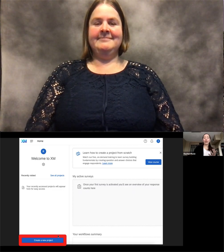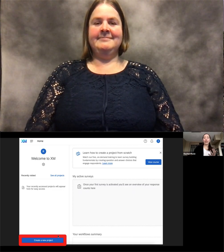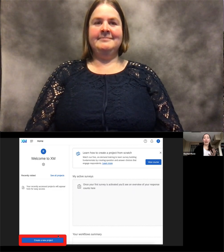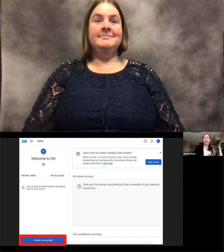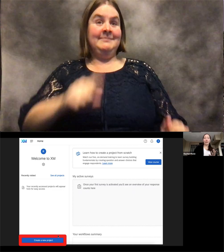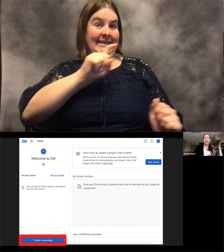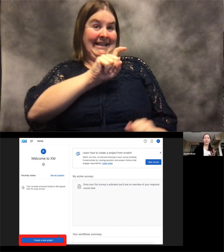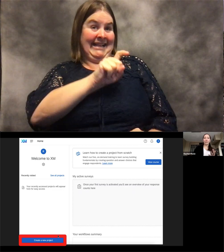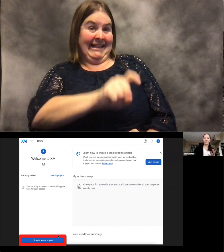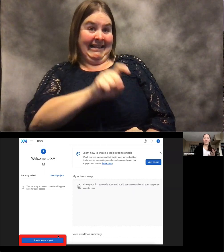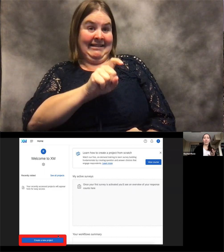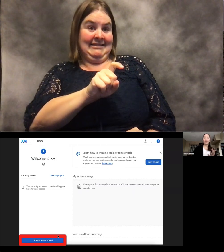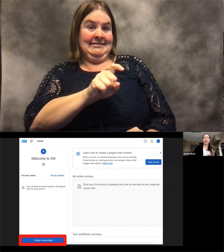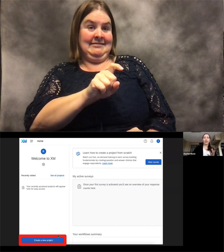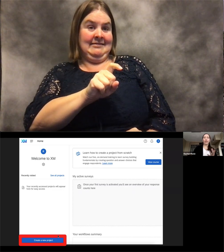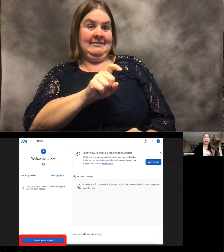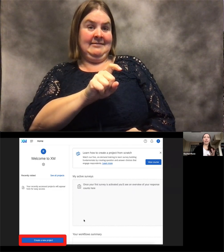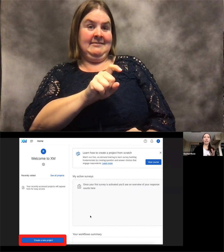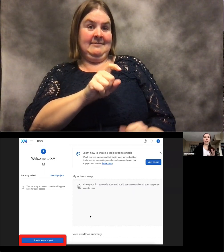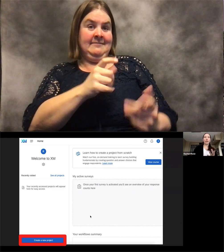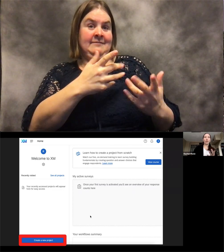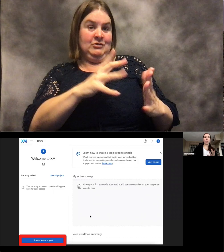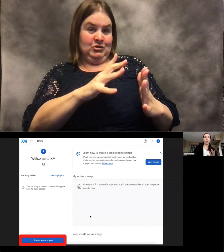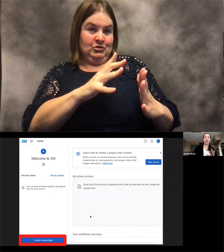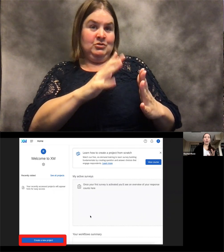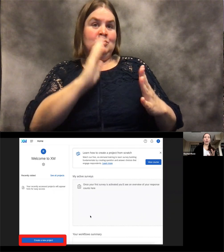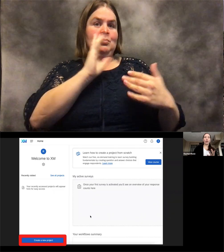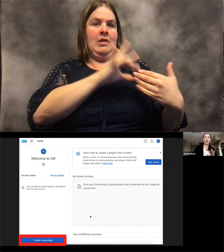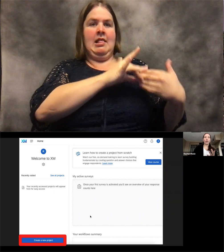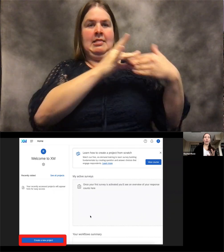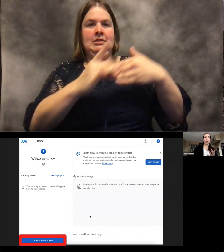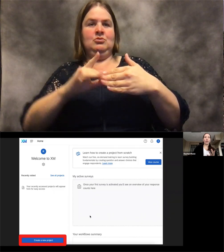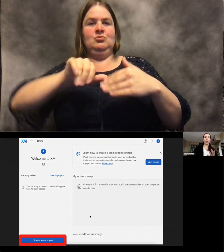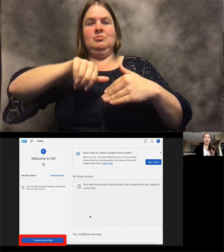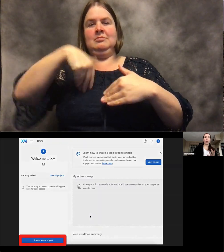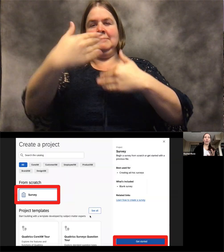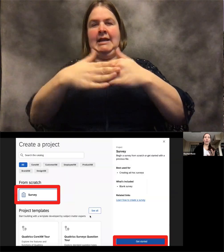Once you click that button, it's going to take you to a screen